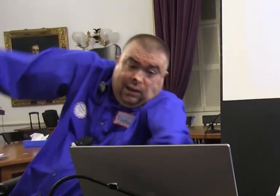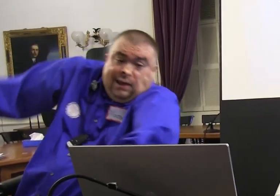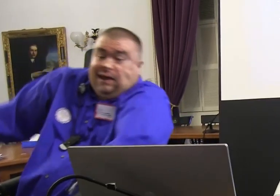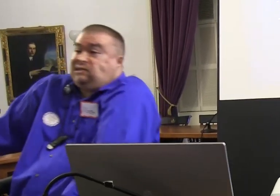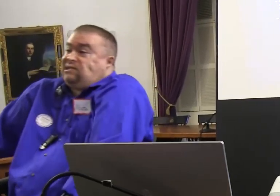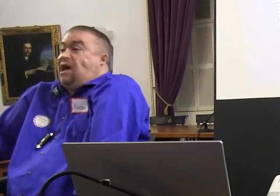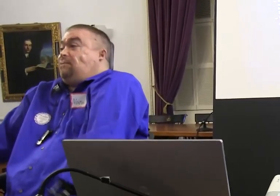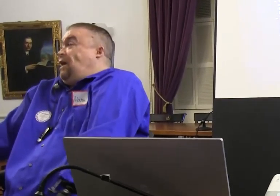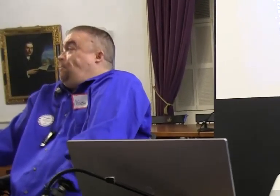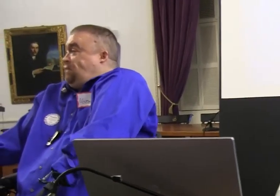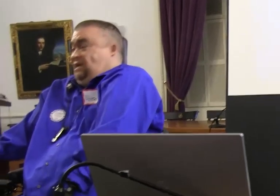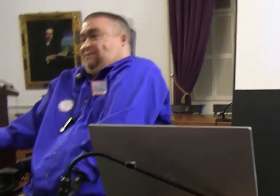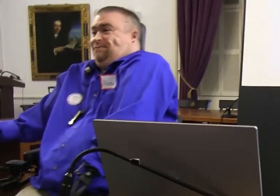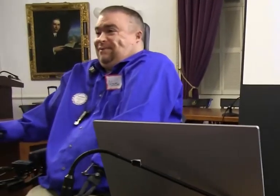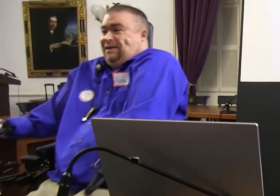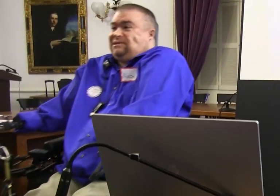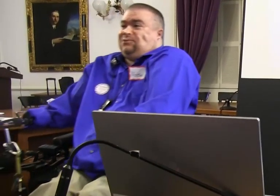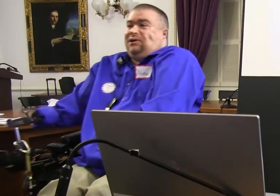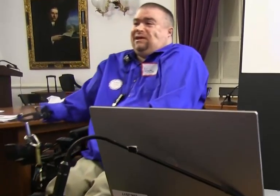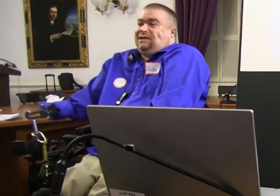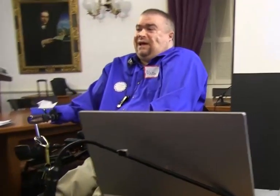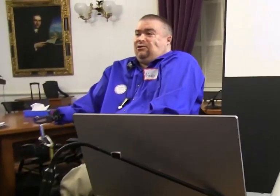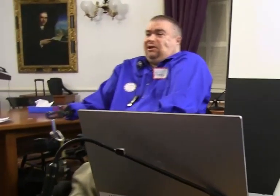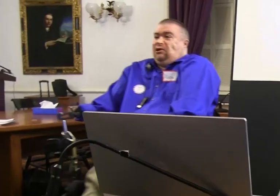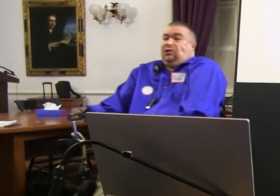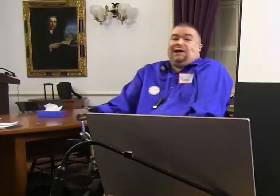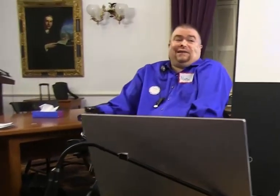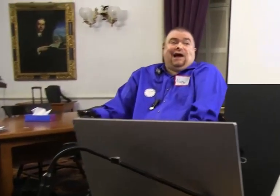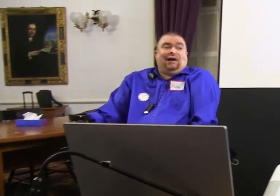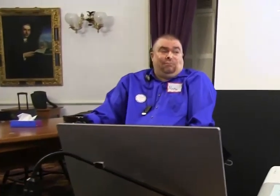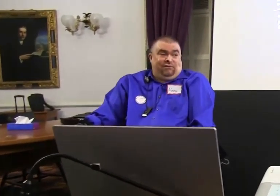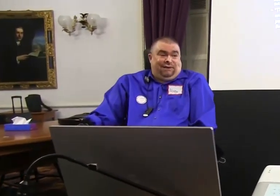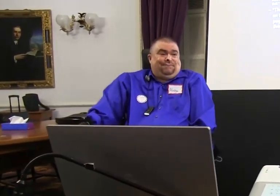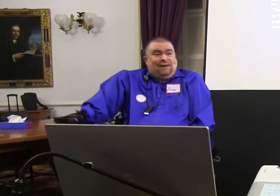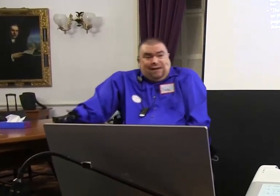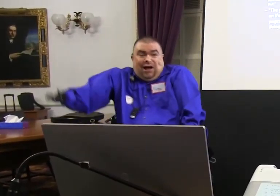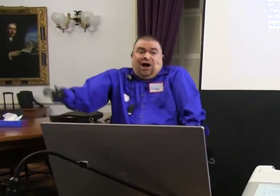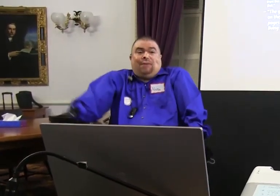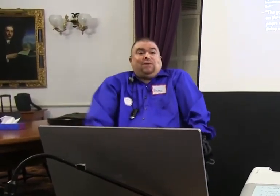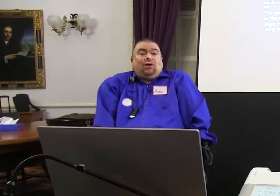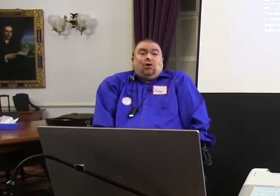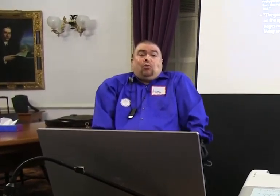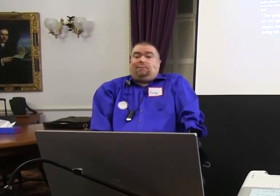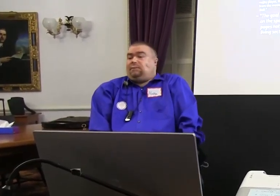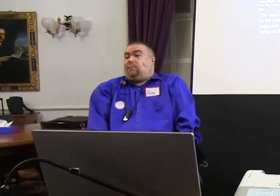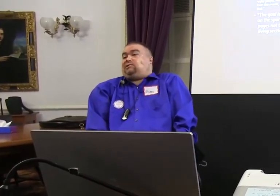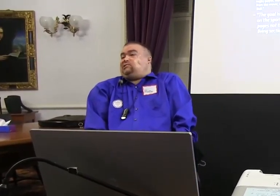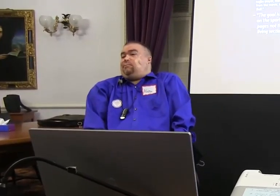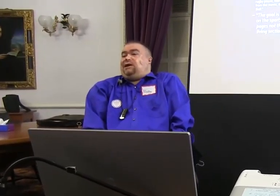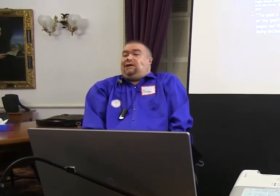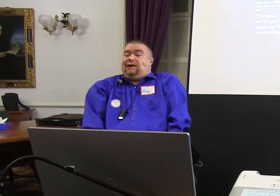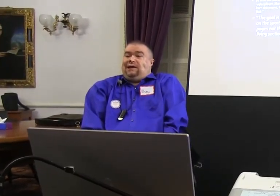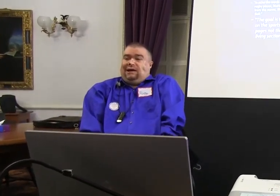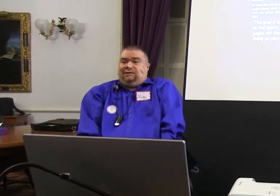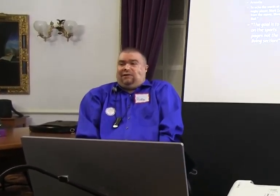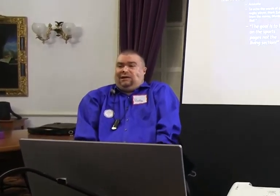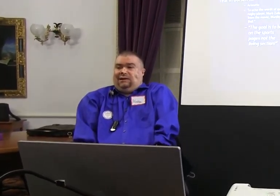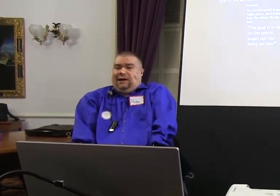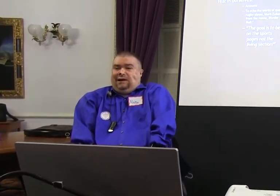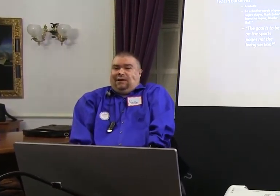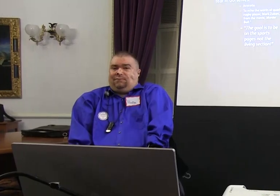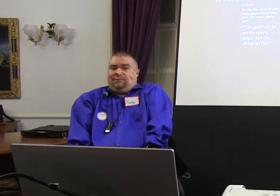it's not about kitty and this is one thing that you hear a lot in the il move it when people participating in